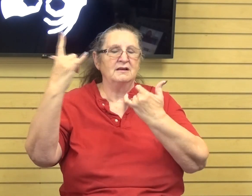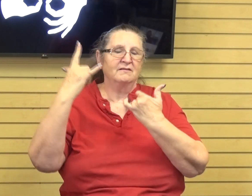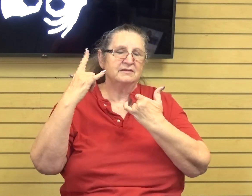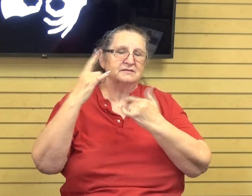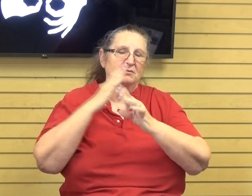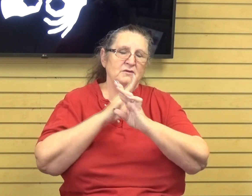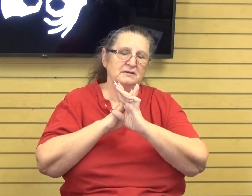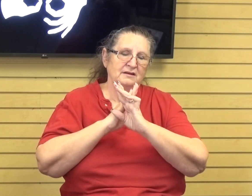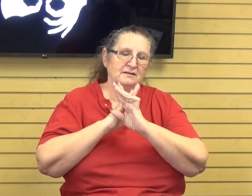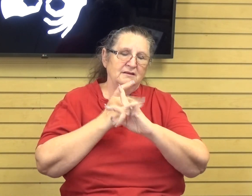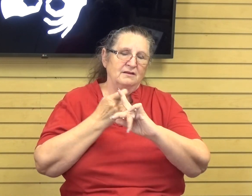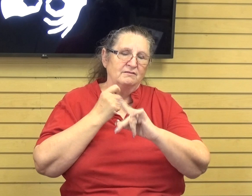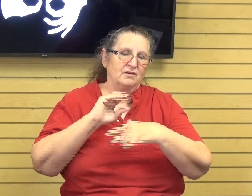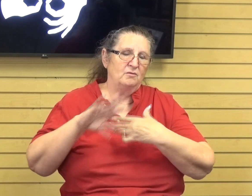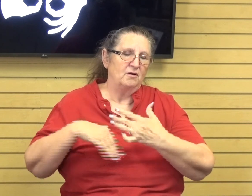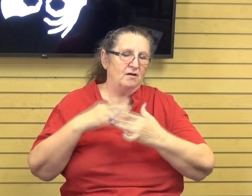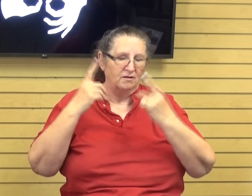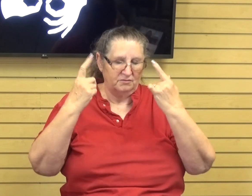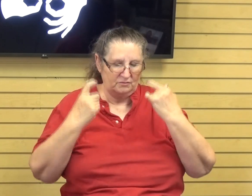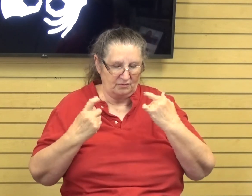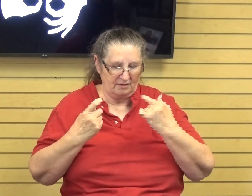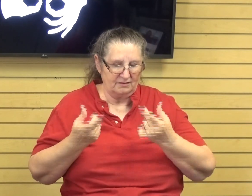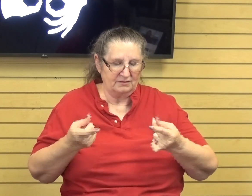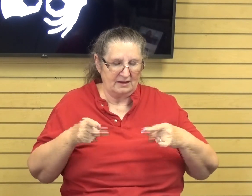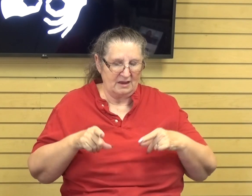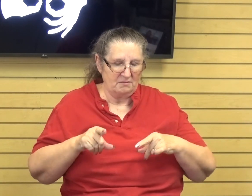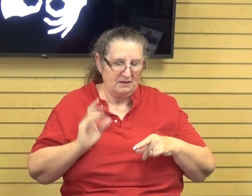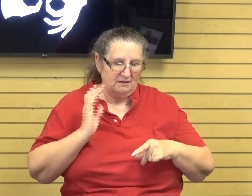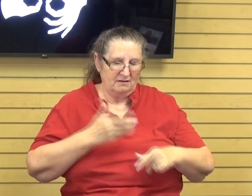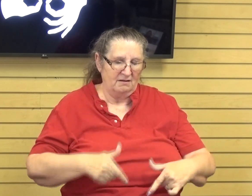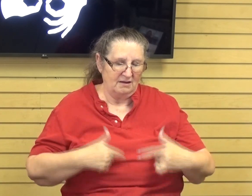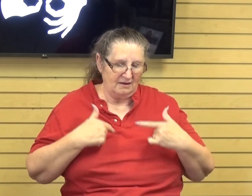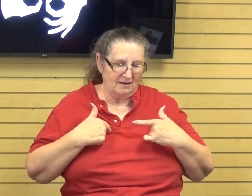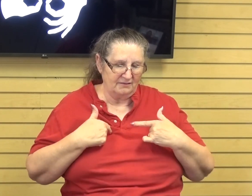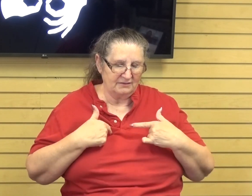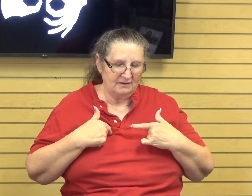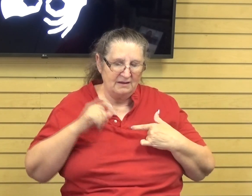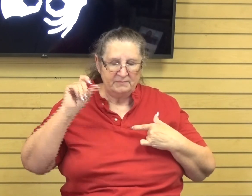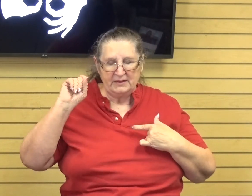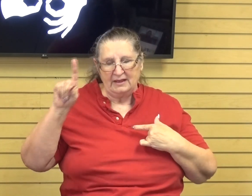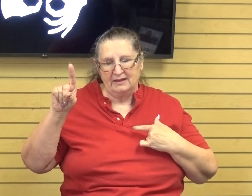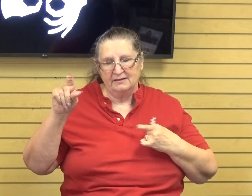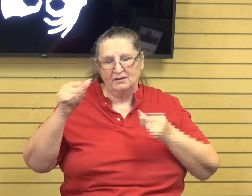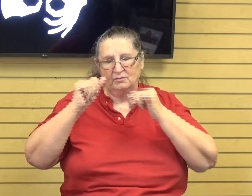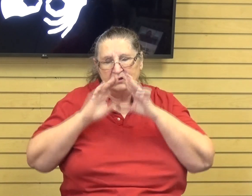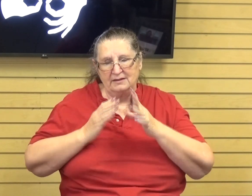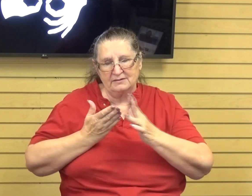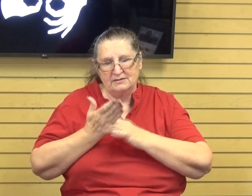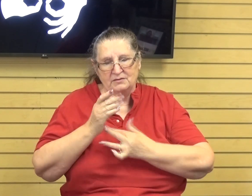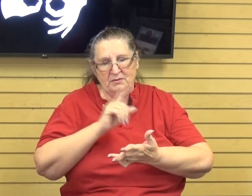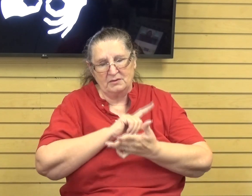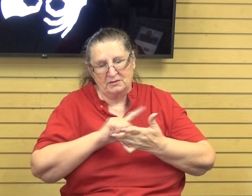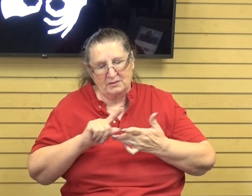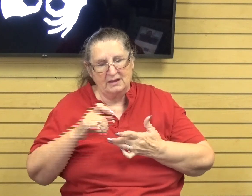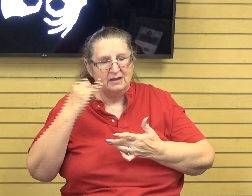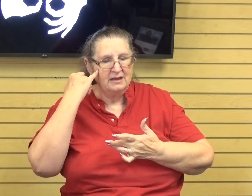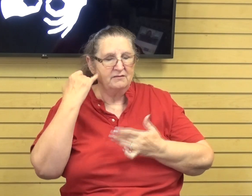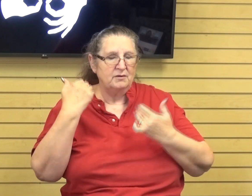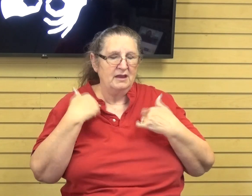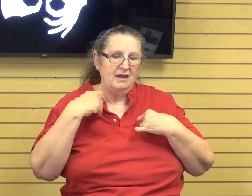us from any trials we might be going through, Lord. And I ask that You bless us throughout this week, Lord, and if we're having any issues that